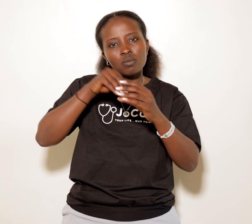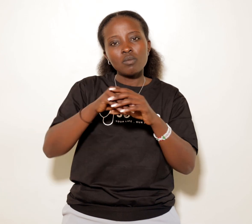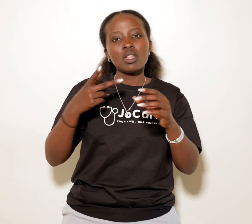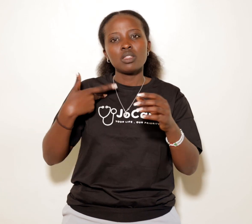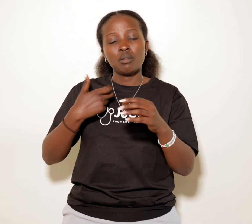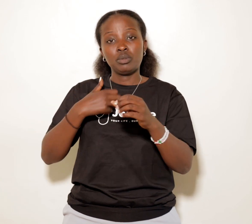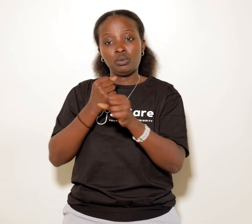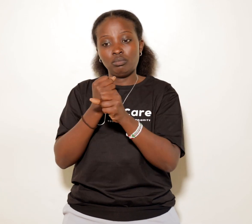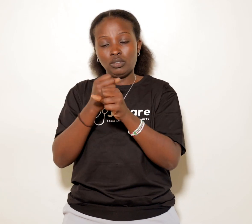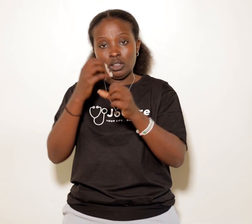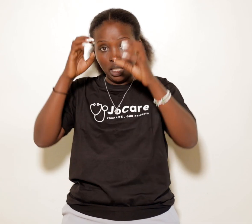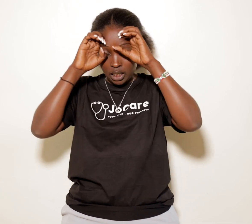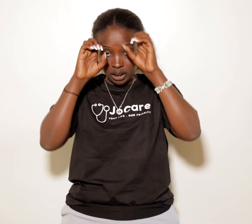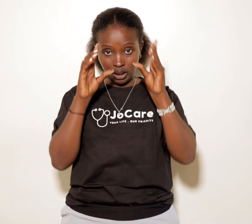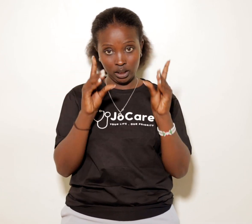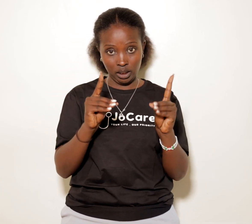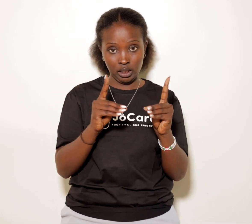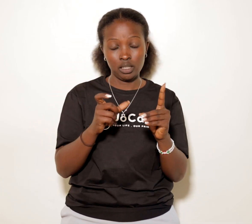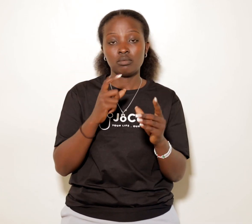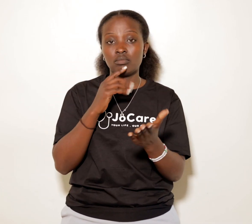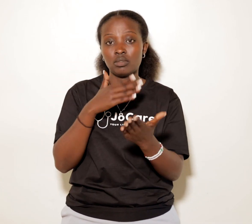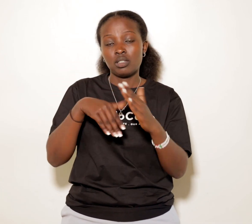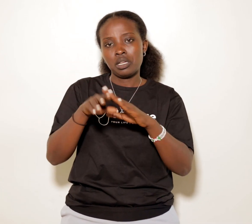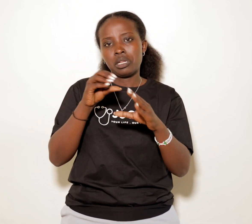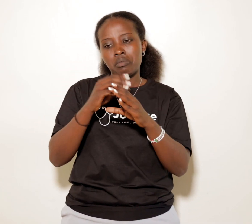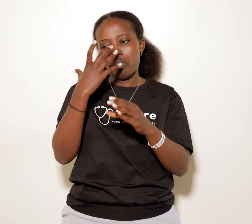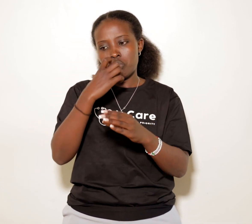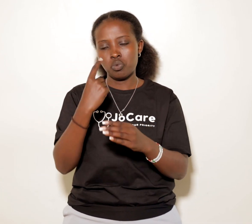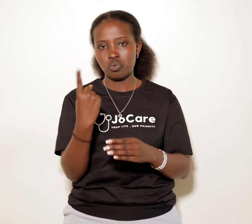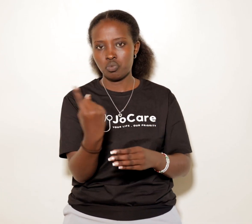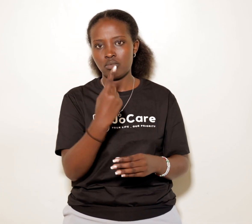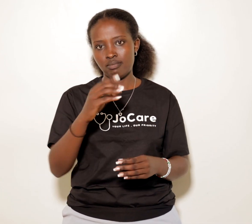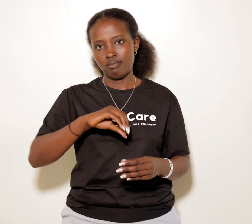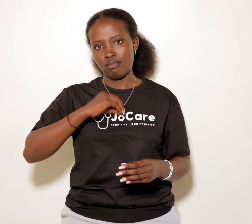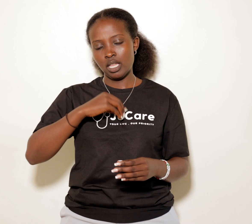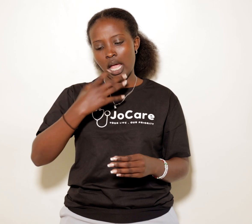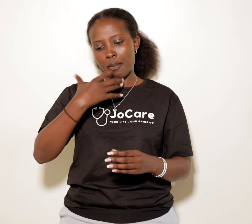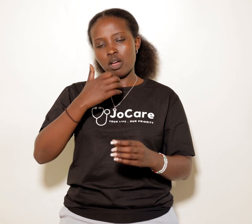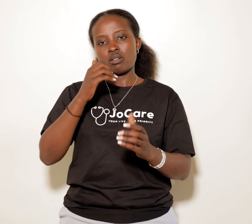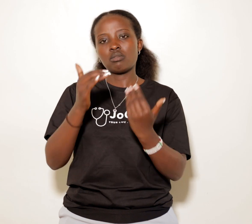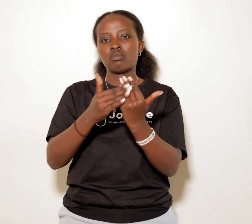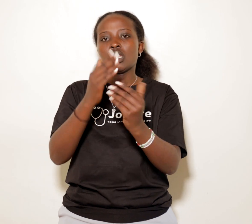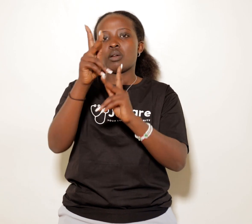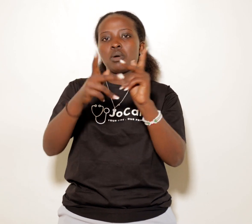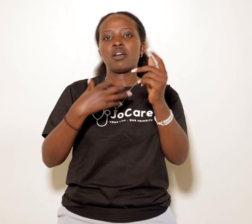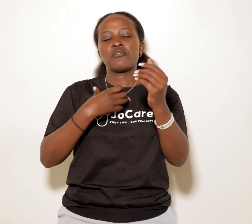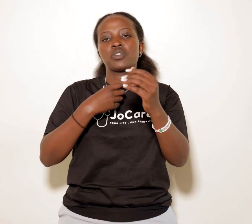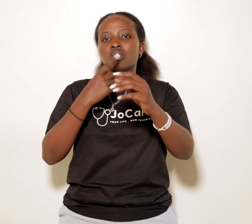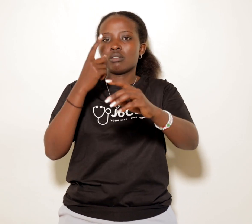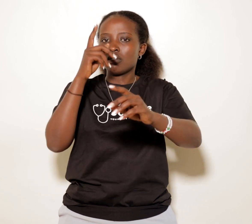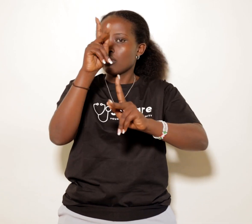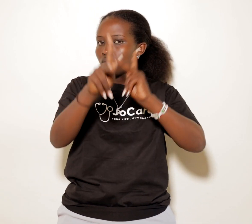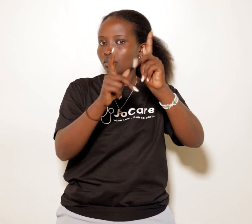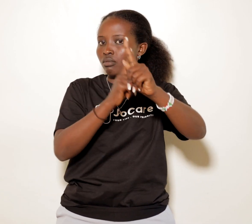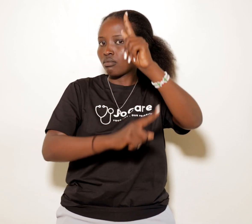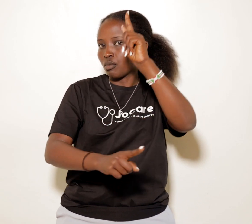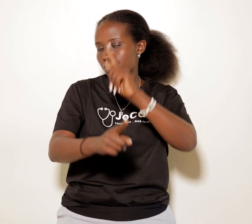sexual health education, mostly for the individual with the disability? Yeah. So